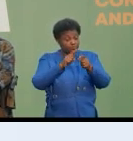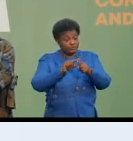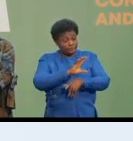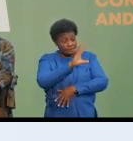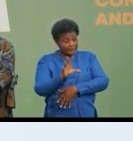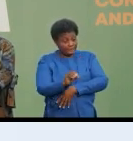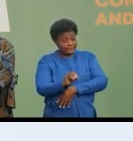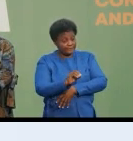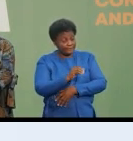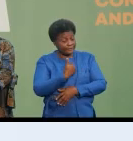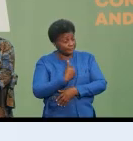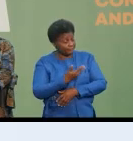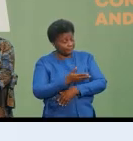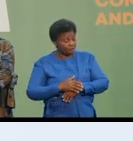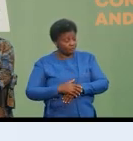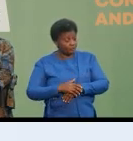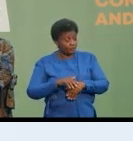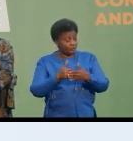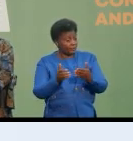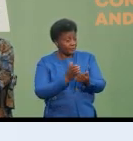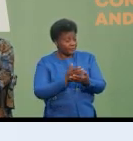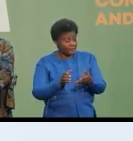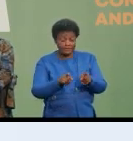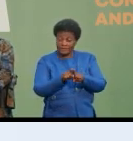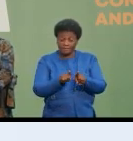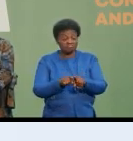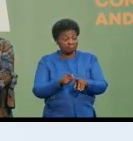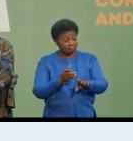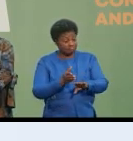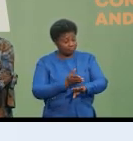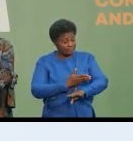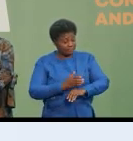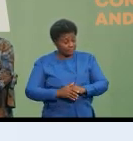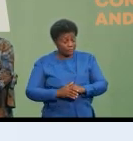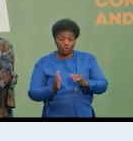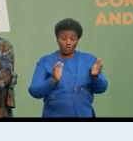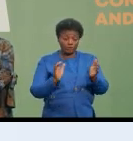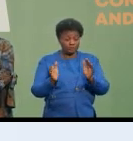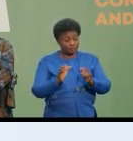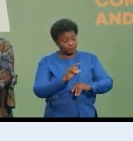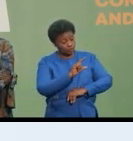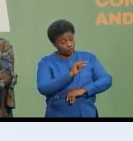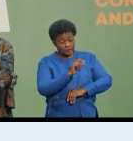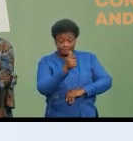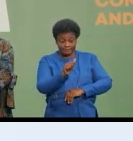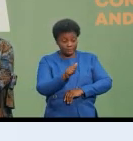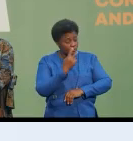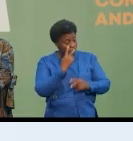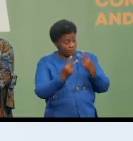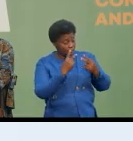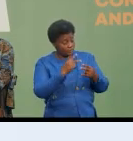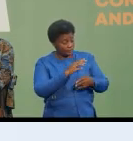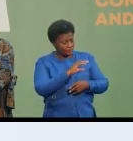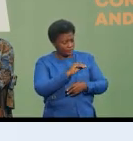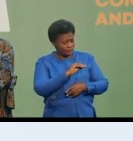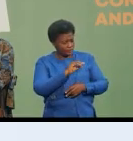faces. However, there's also been progress. Compared to 2010, we have seen a